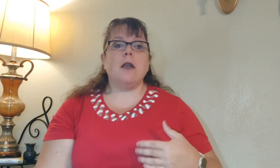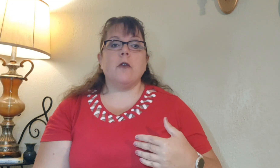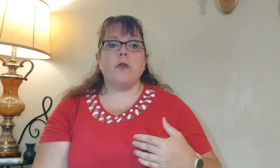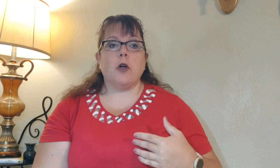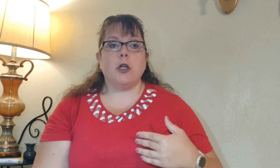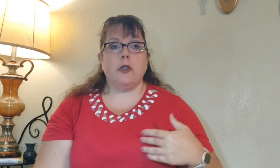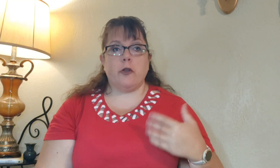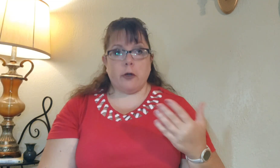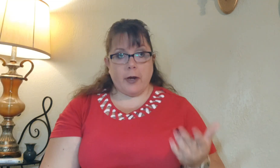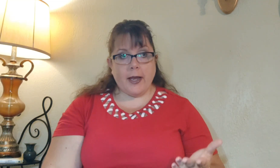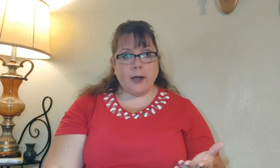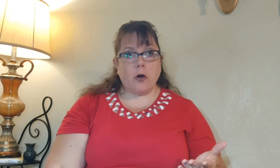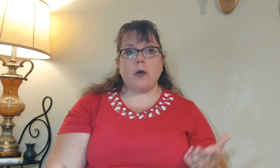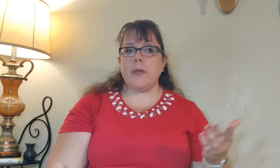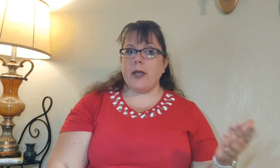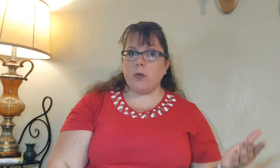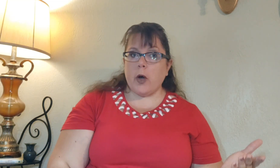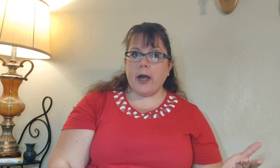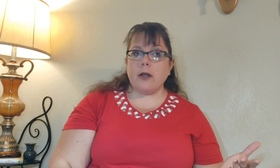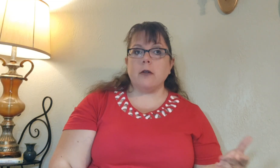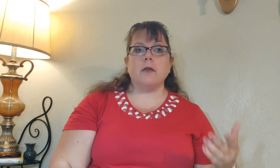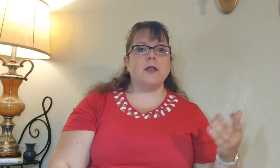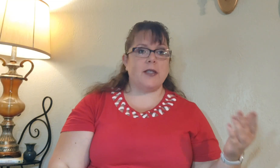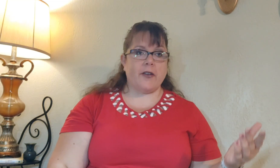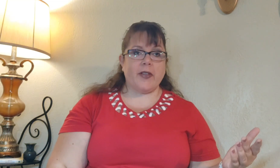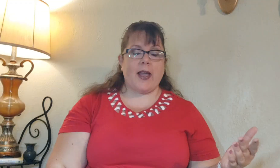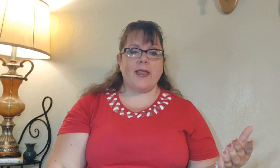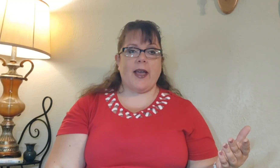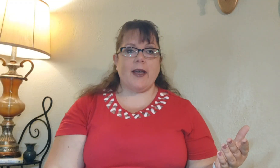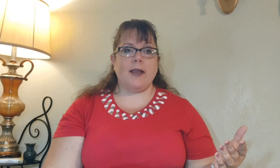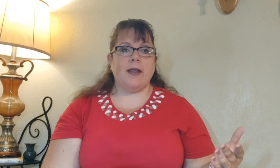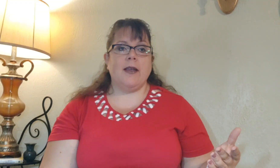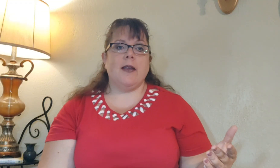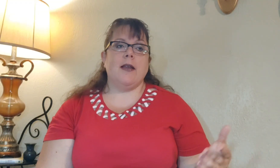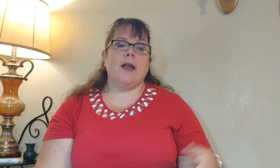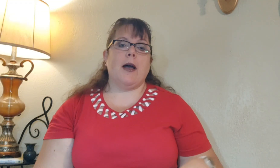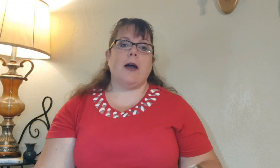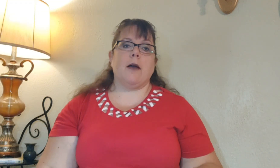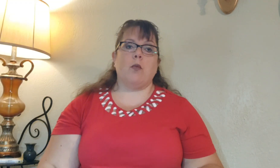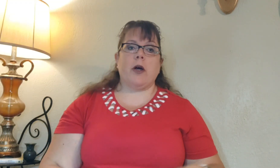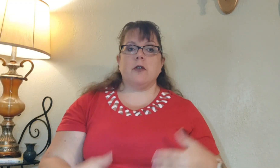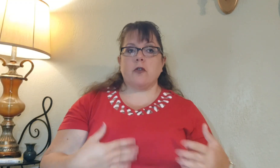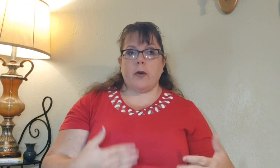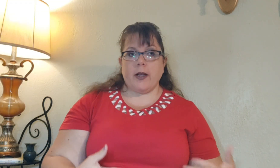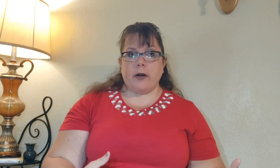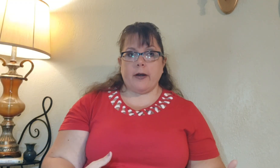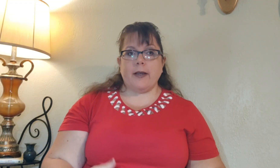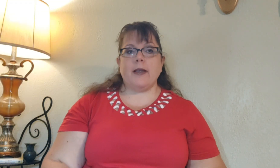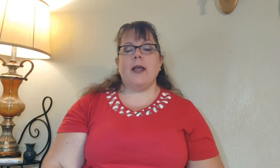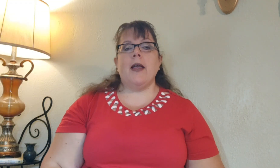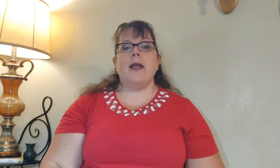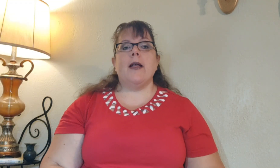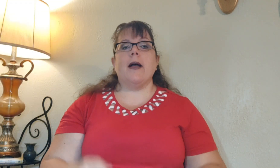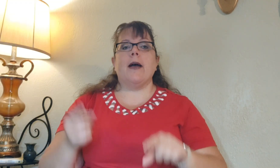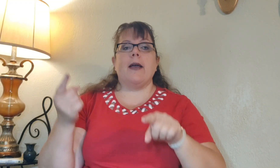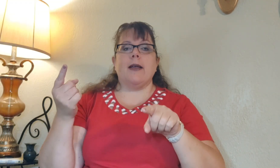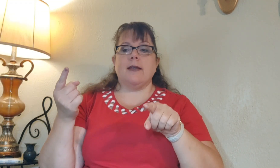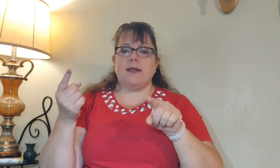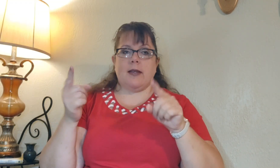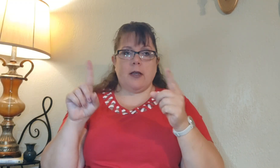And for during or meanwhile, stuff like that, while it's going on, it's